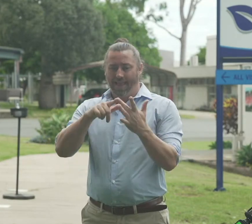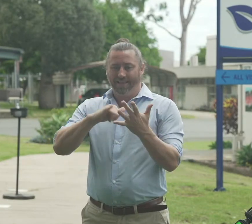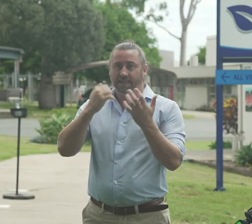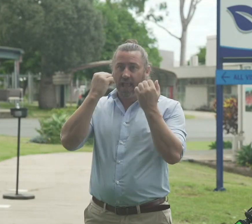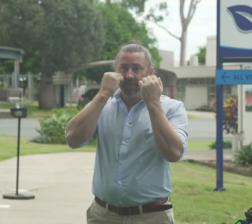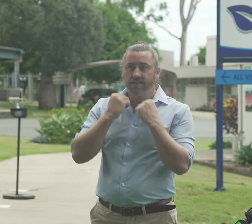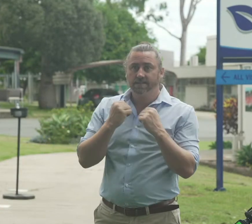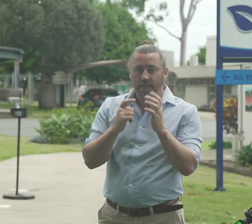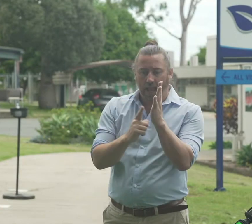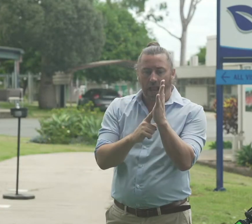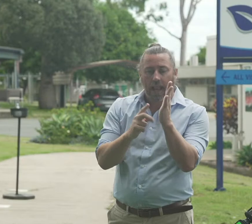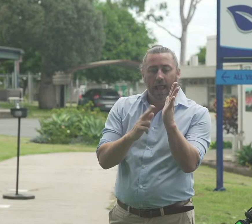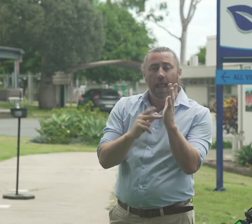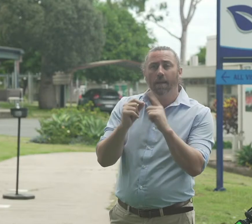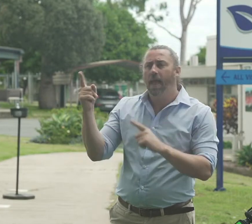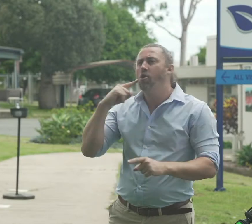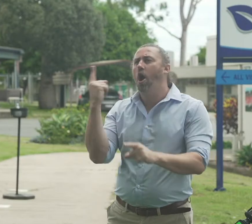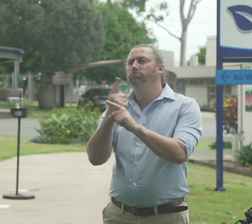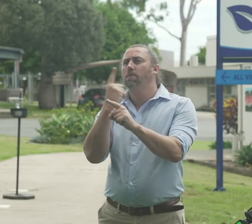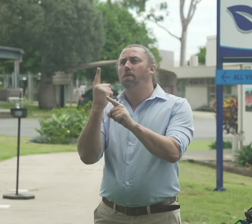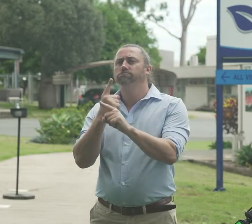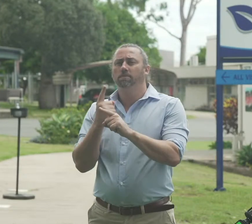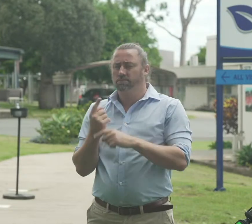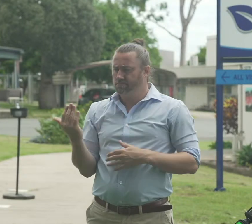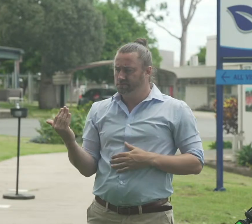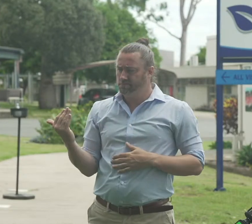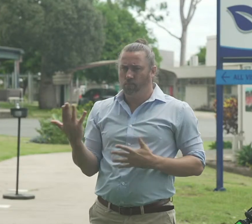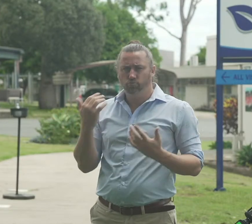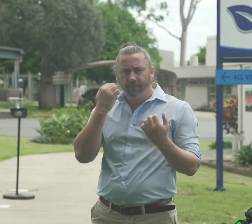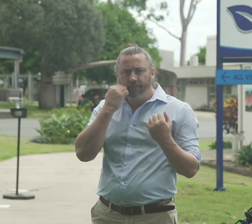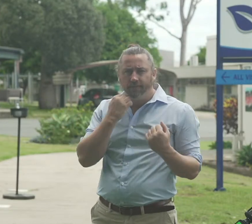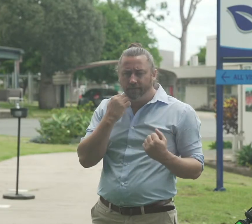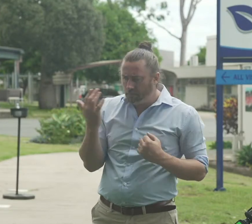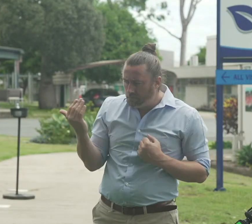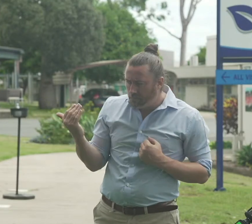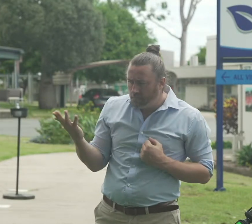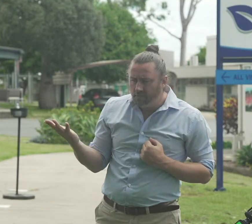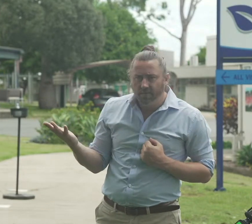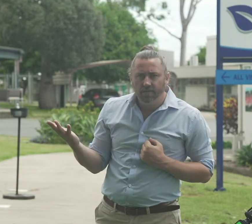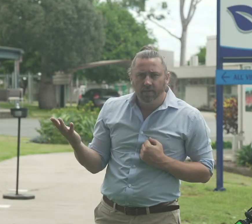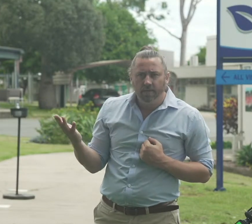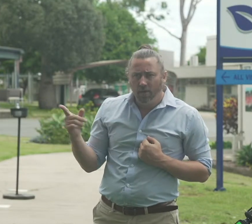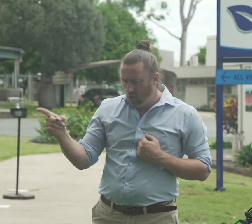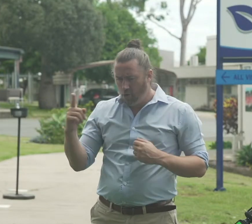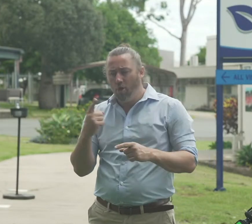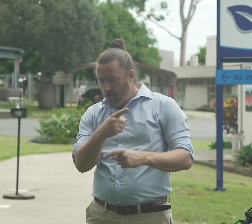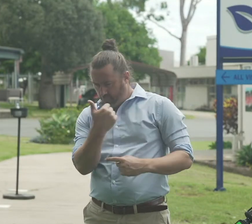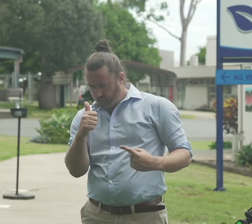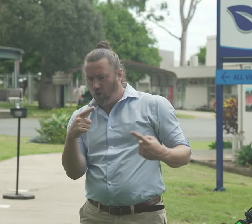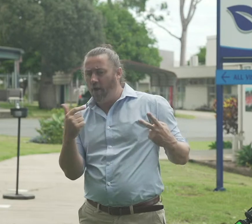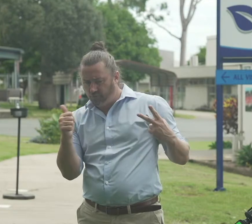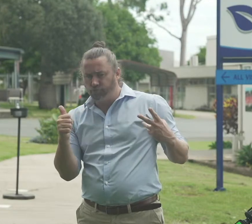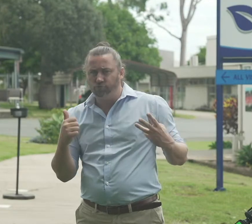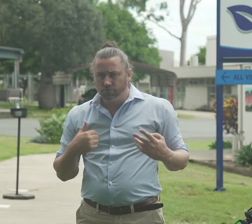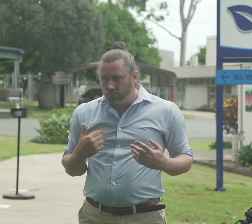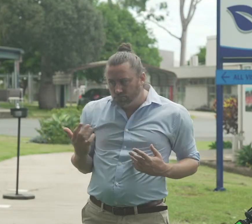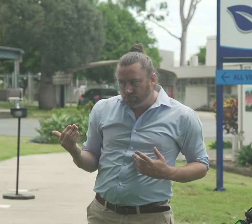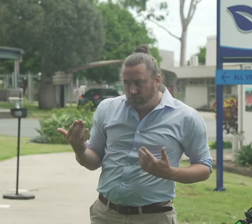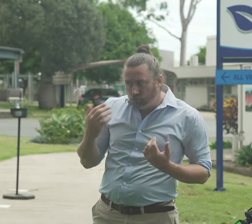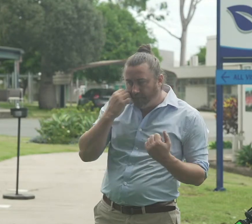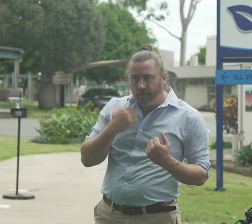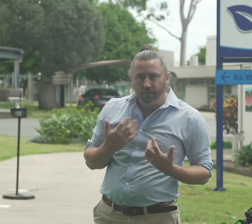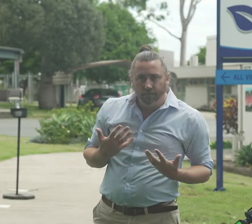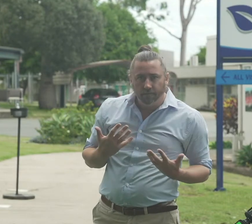the Leader of the Opposition that would justify any of the claims that he has been making. They are all